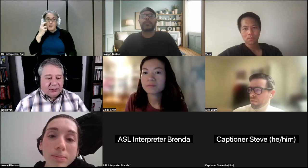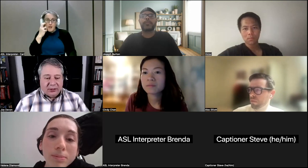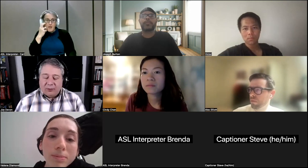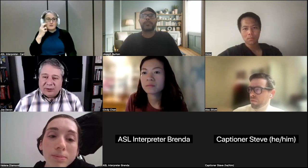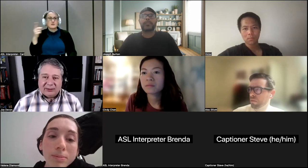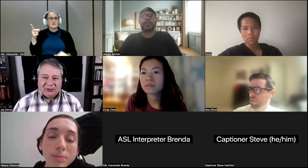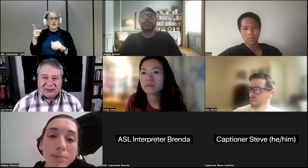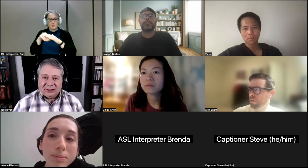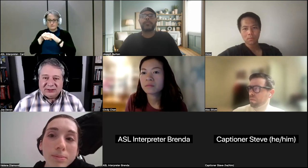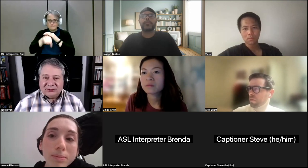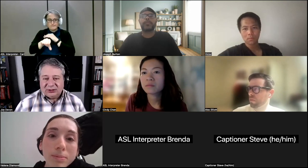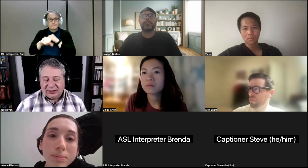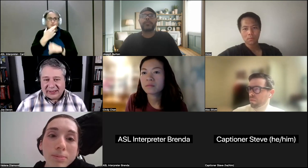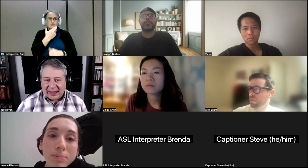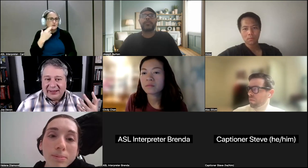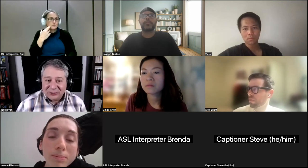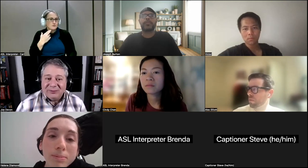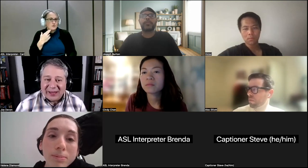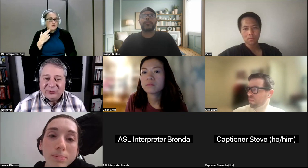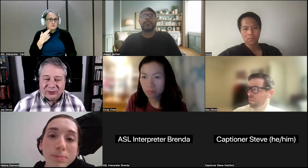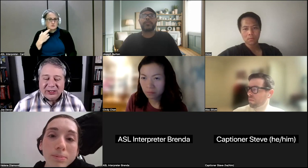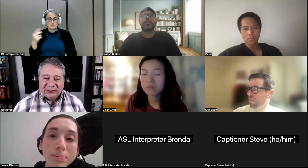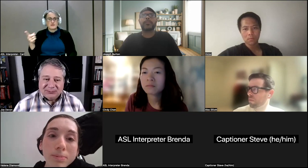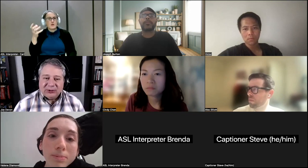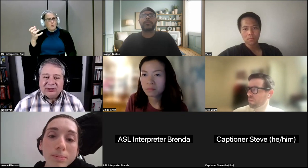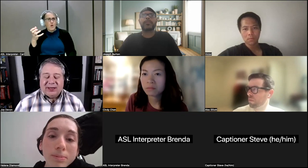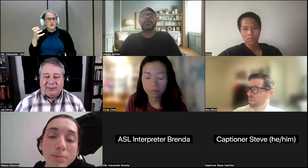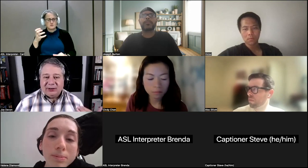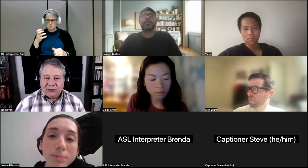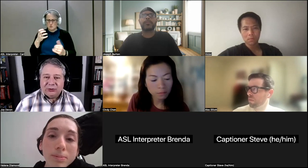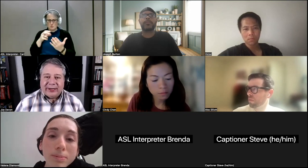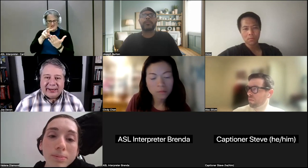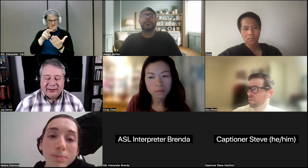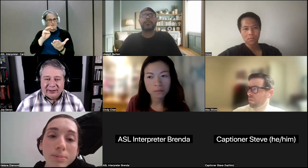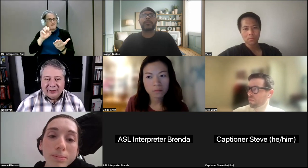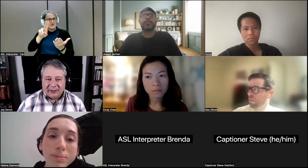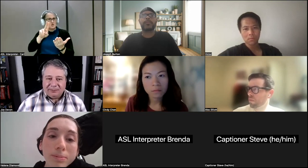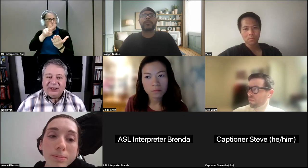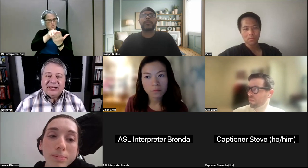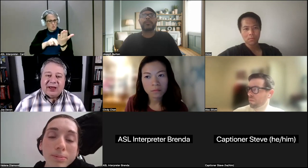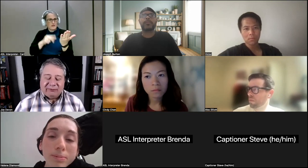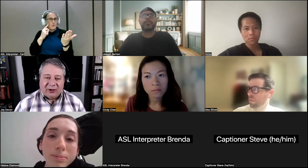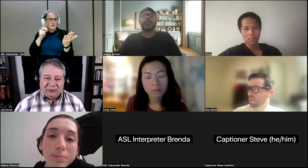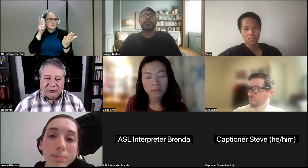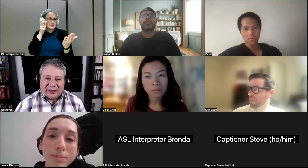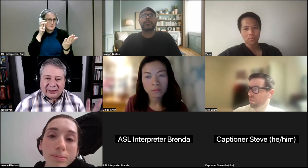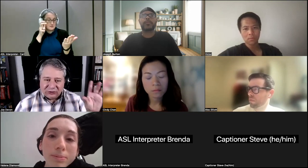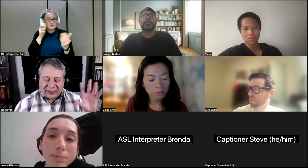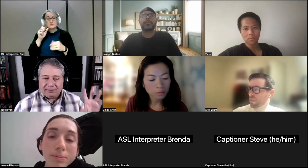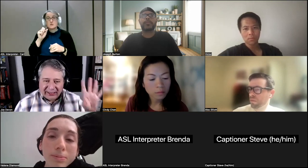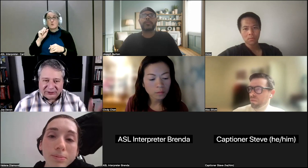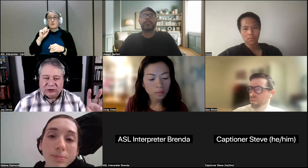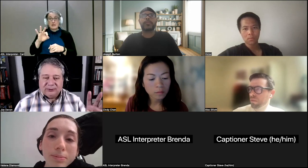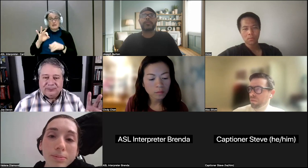and they want to be able to hear the menu spoken to them. And if you create a PDF of like if you